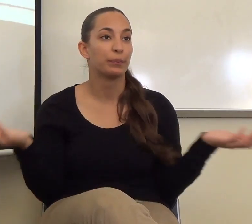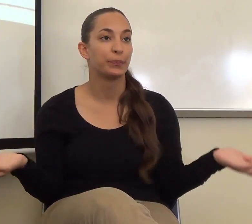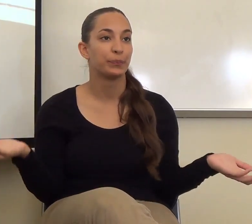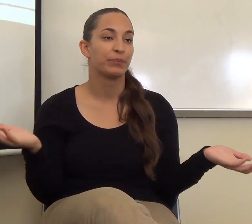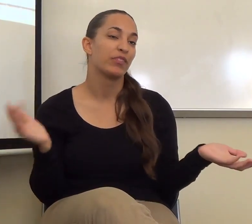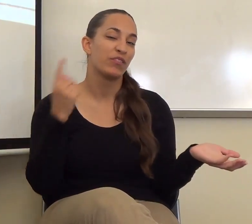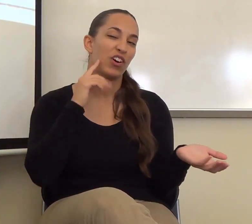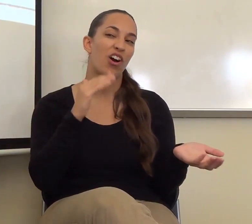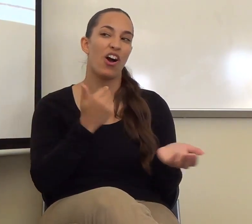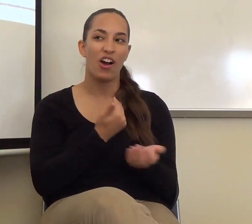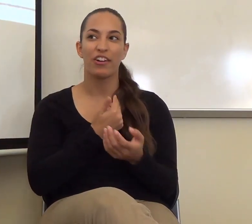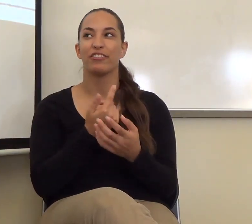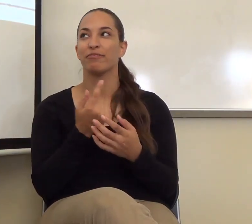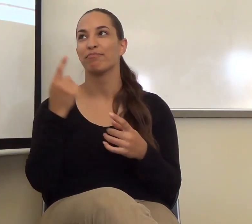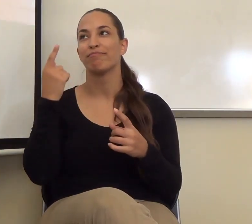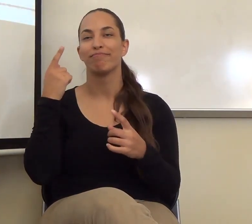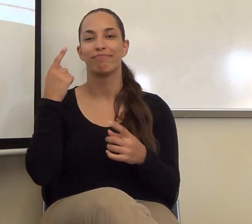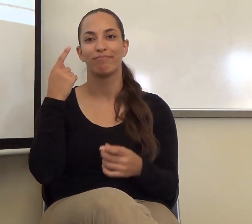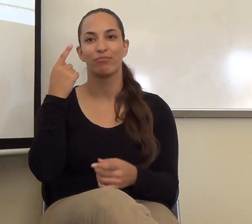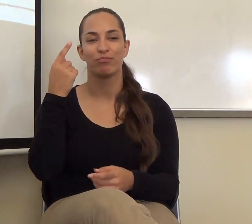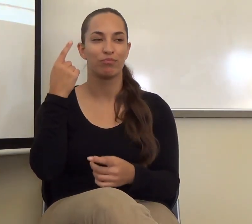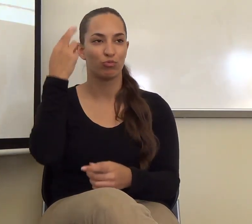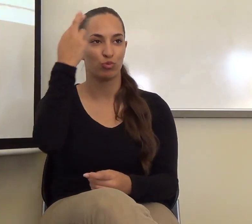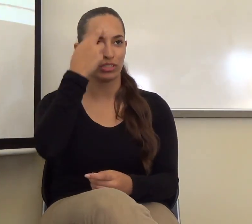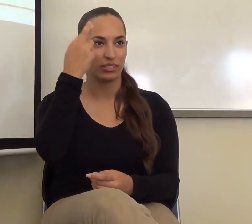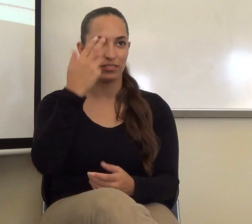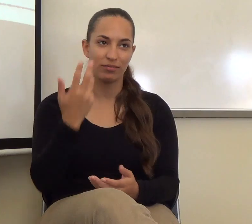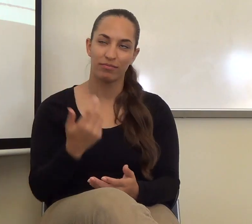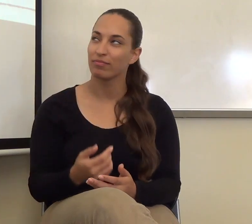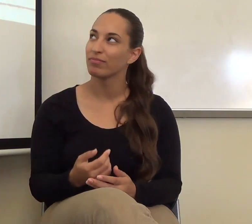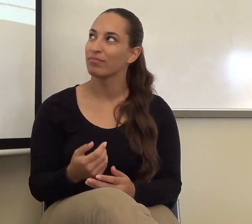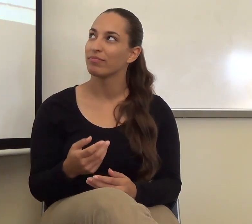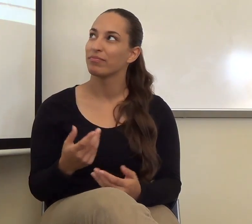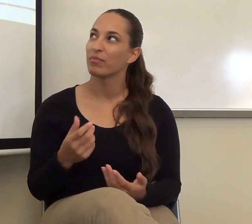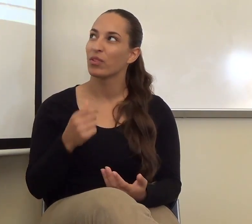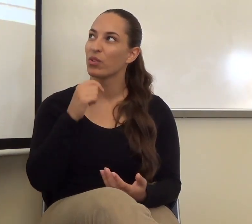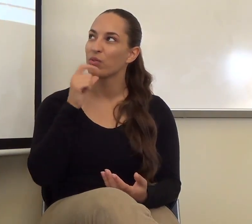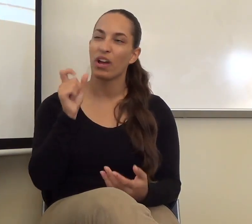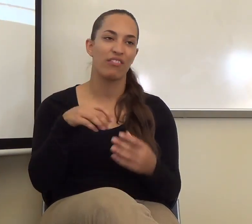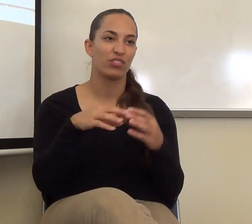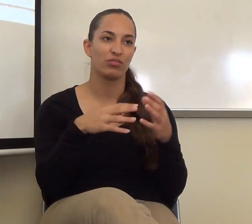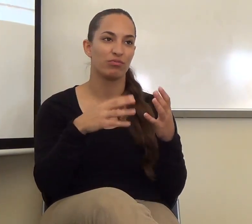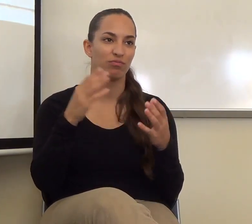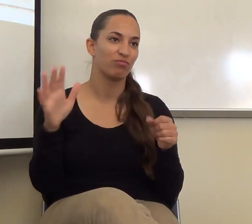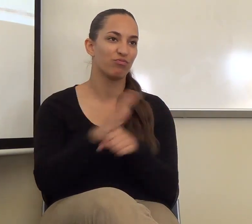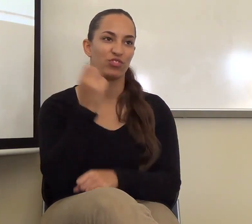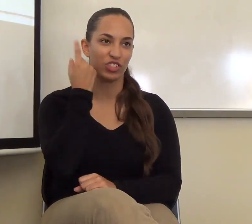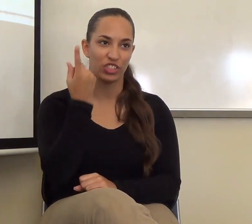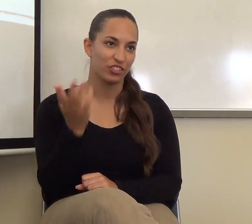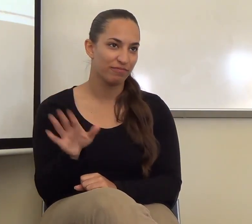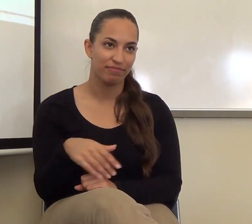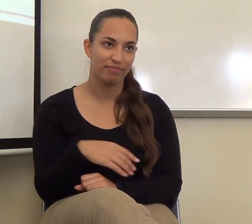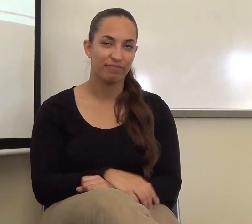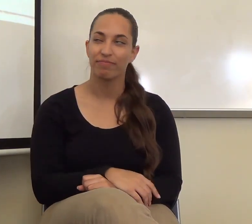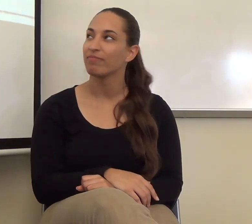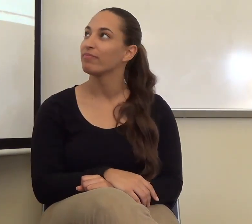get my N's and M's right, okay, that's very messy, but it can be messy, okay? Would it be magnetism instead?